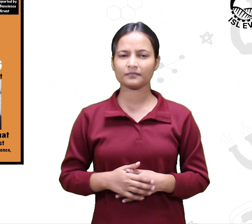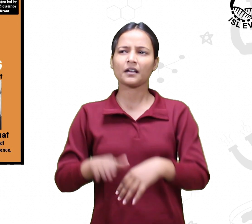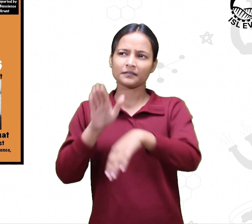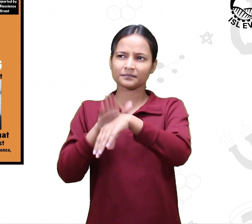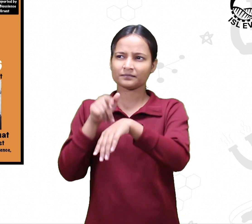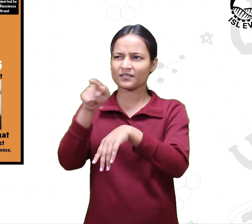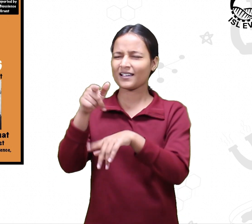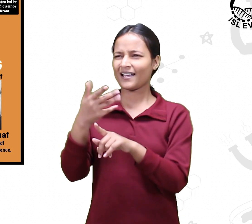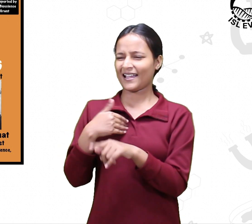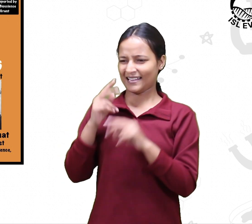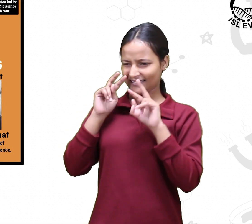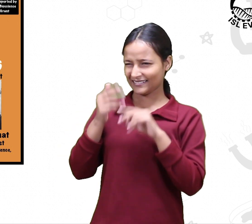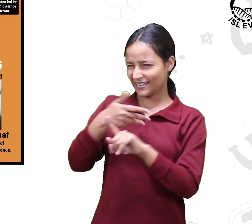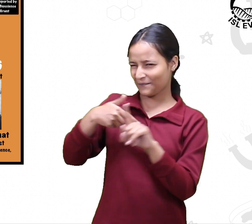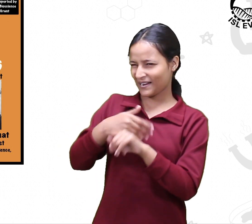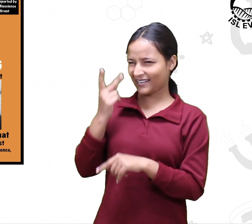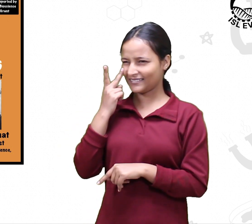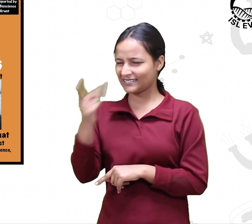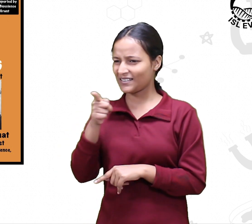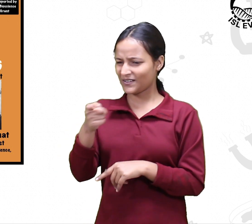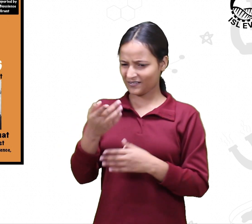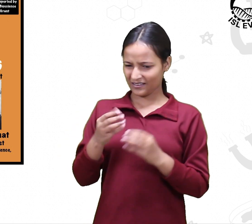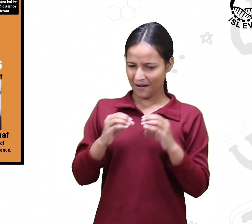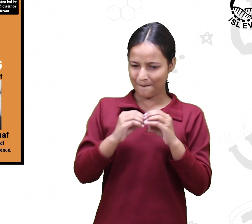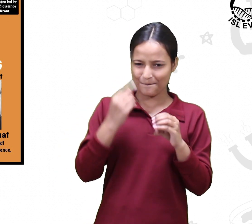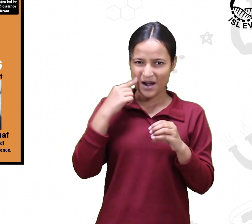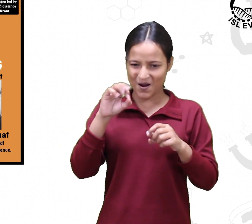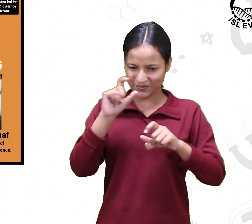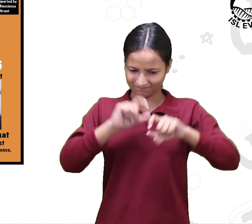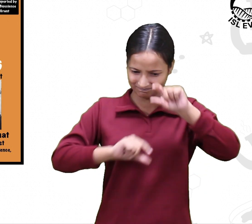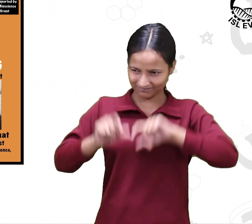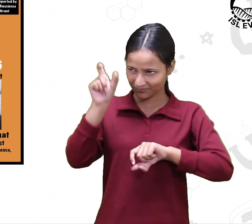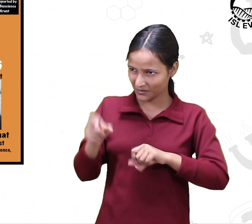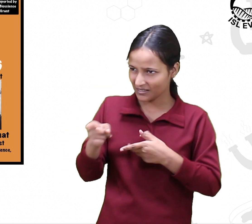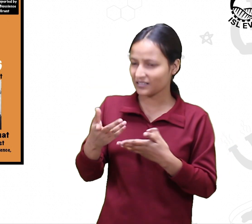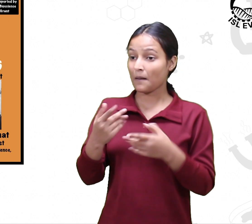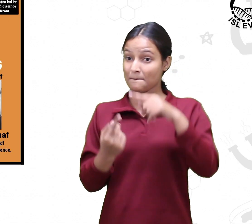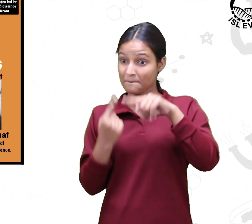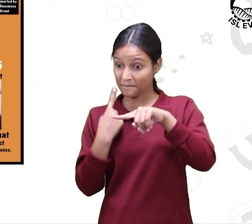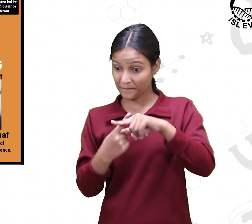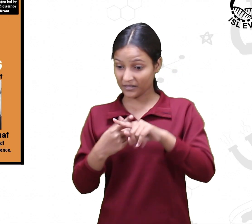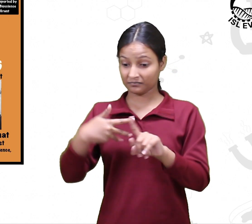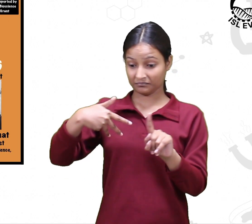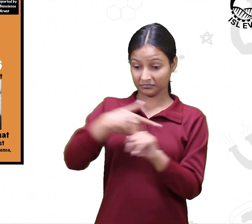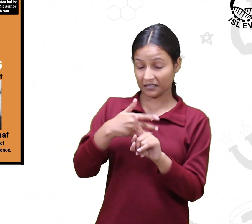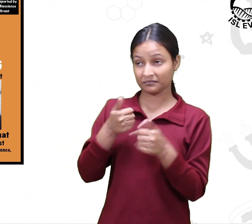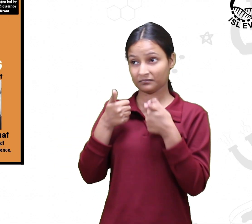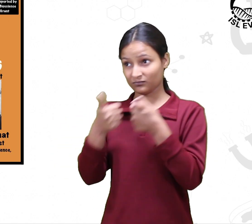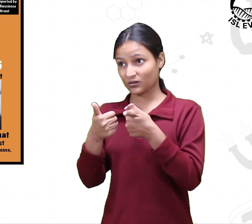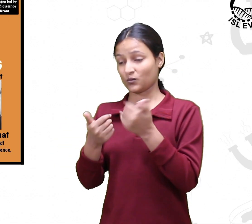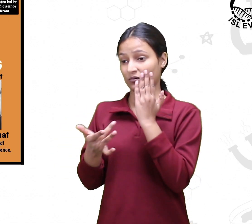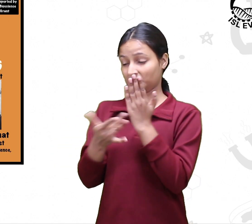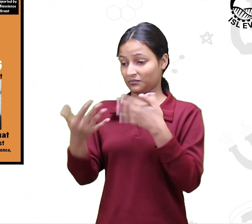I realized that you were also a clinician before becoming a developmental biologist and a cancer biologist studying development